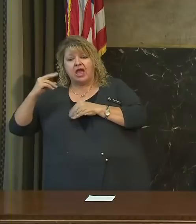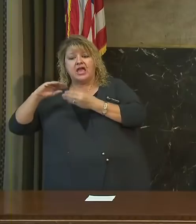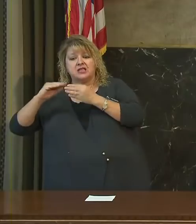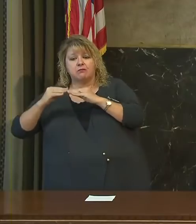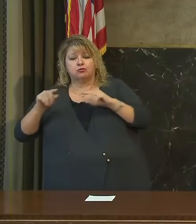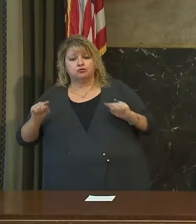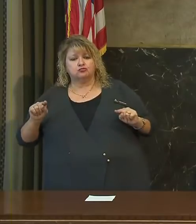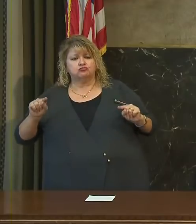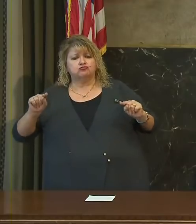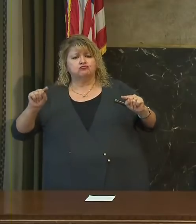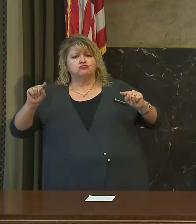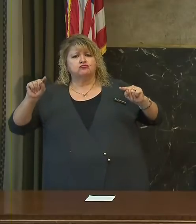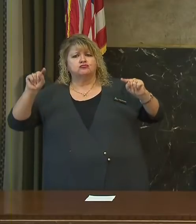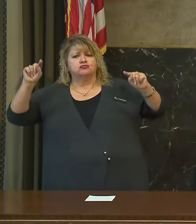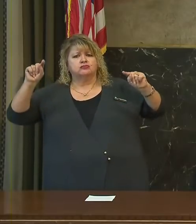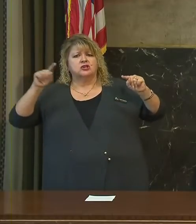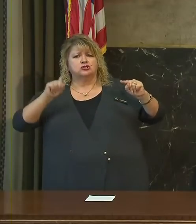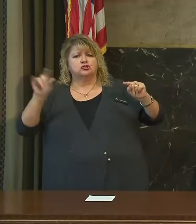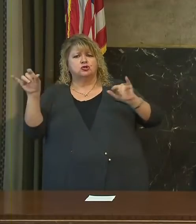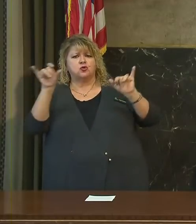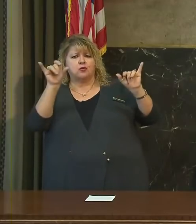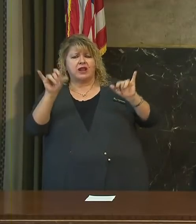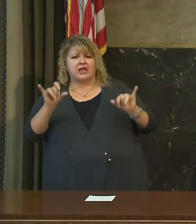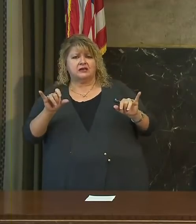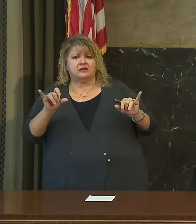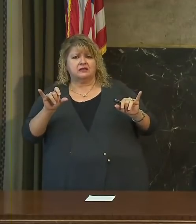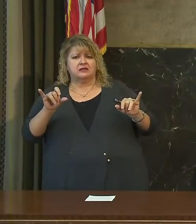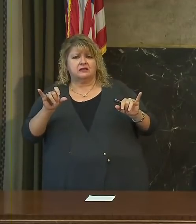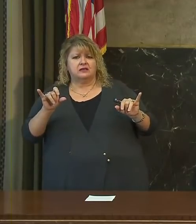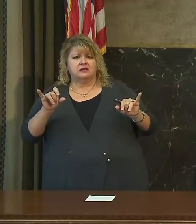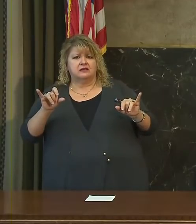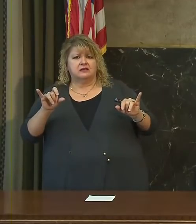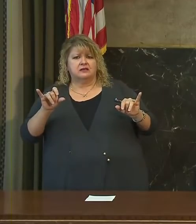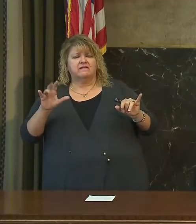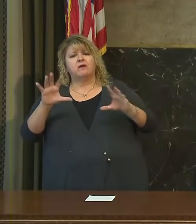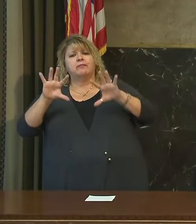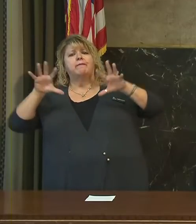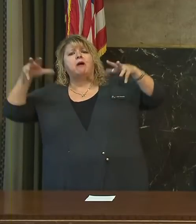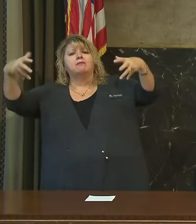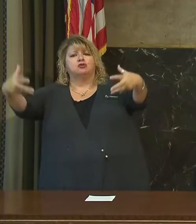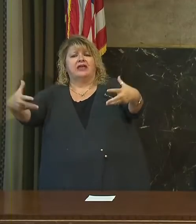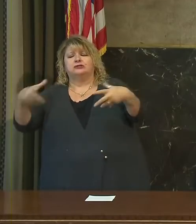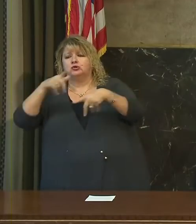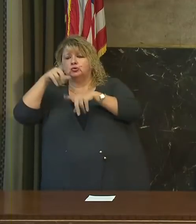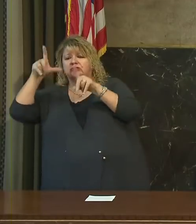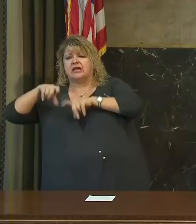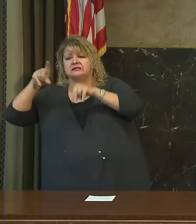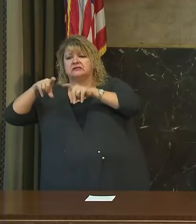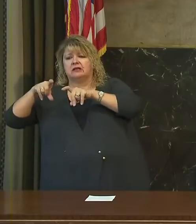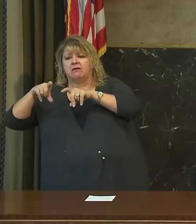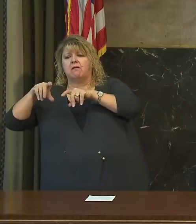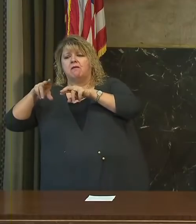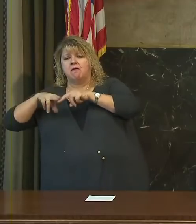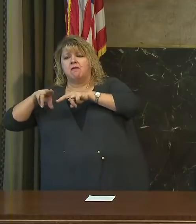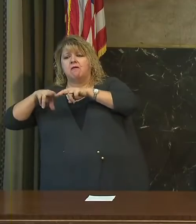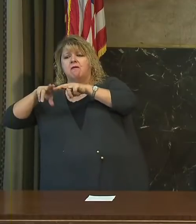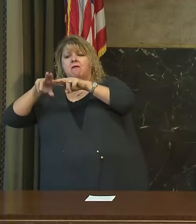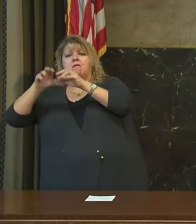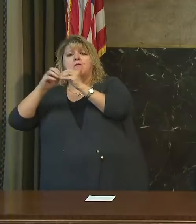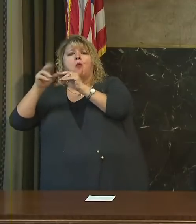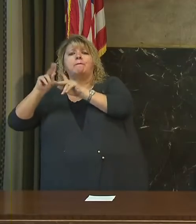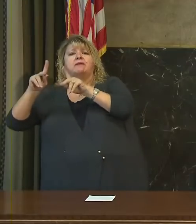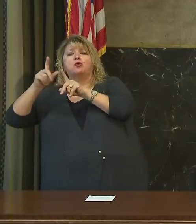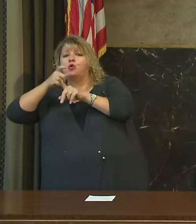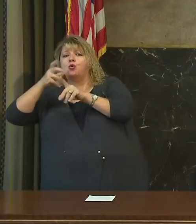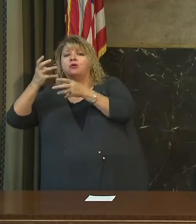with the amount of new tests going up, it pretty much shows that from a population standpoint, you're doing enough testing to get signal,